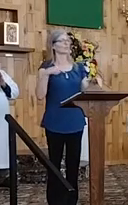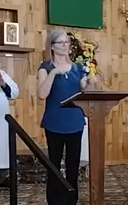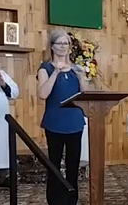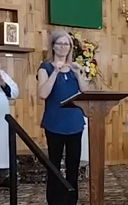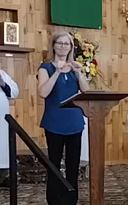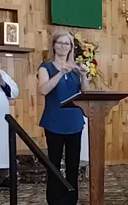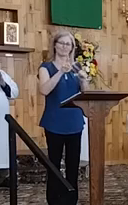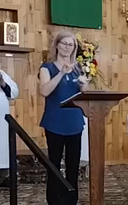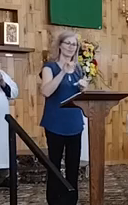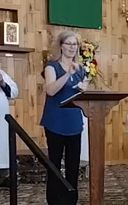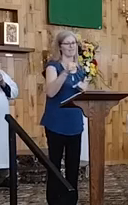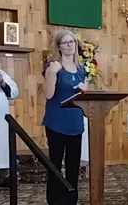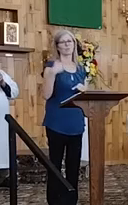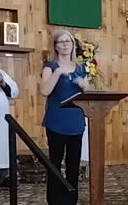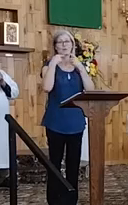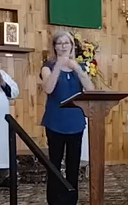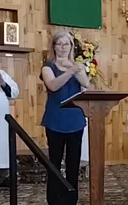acclaim.